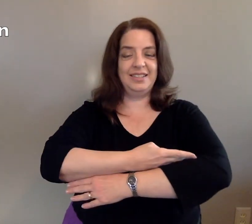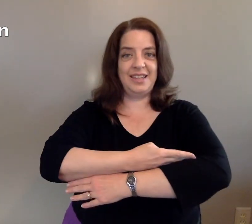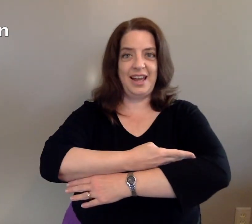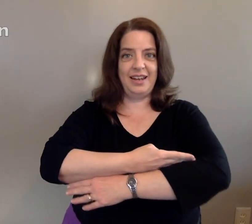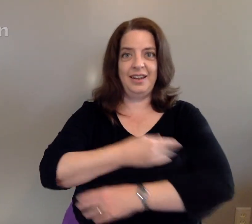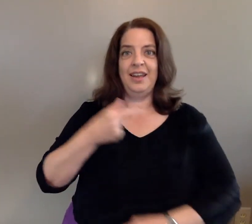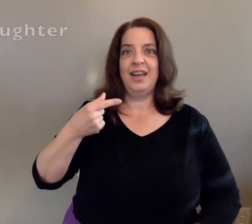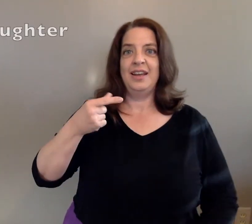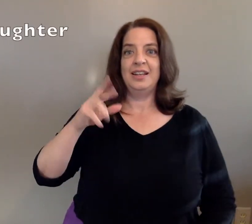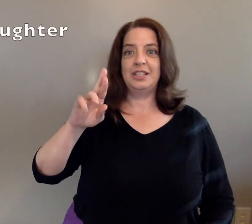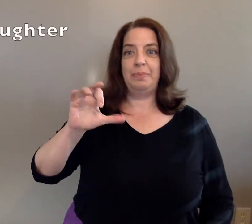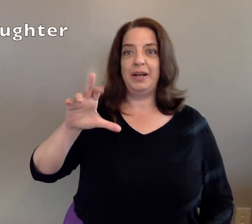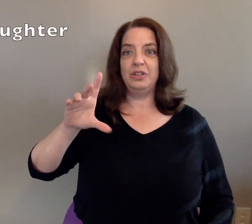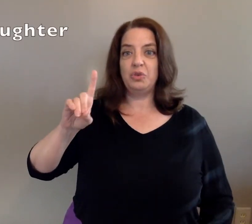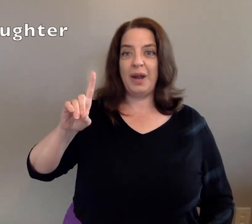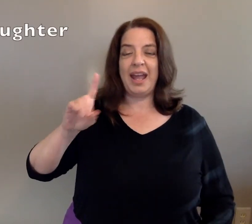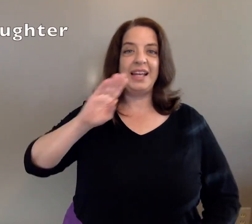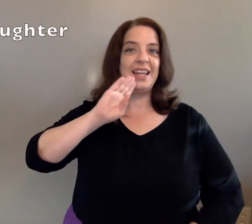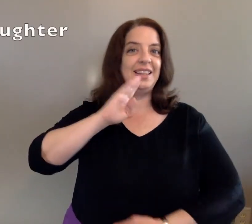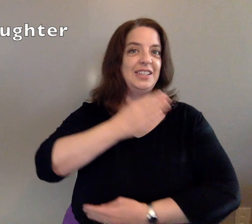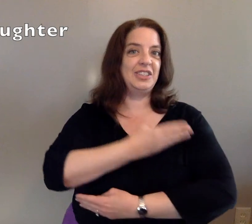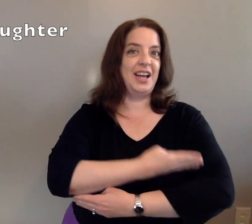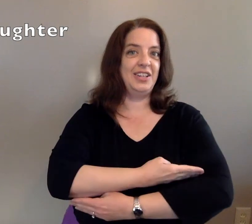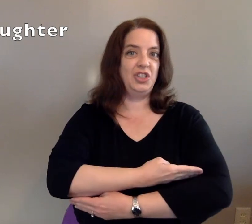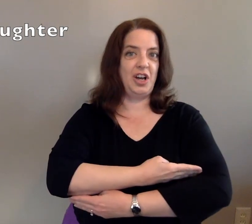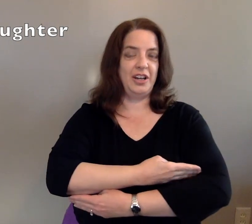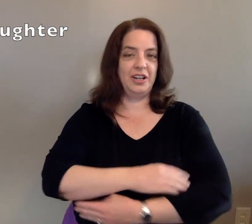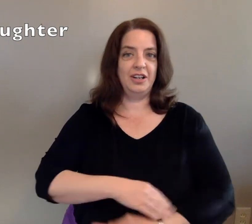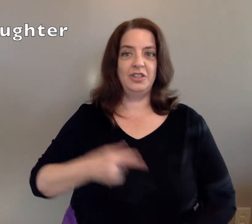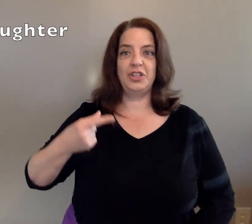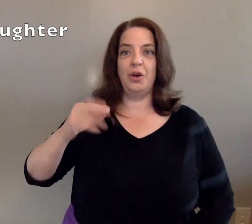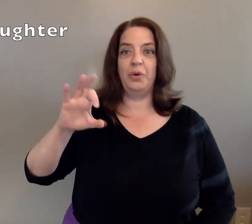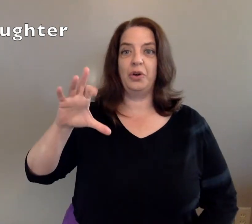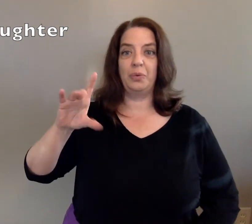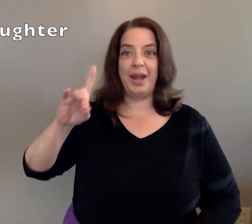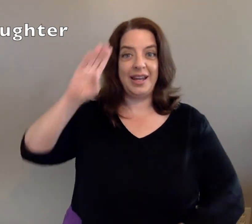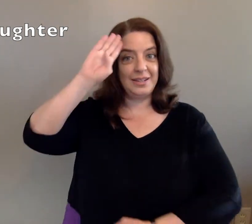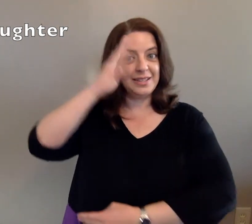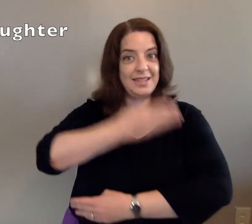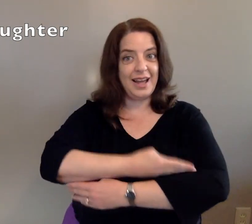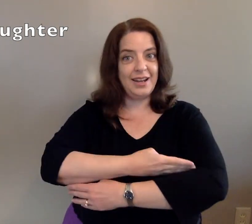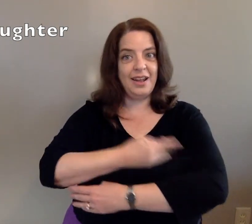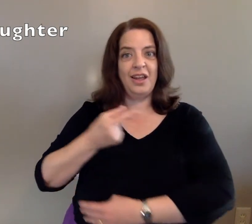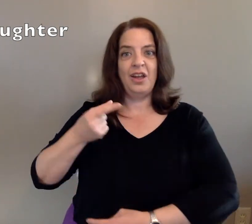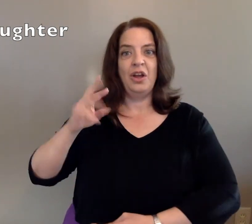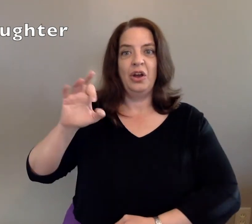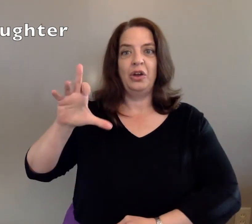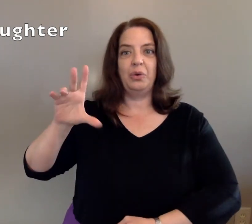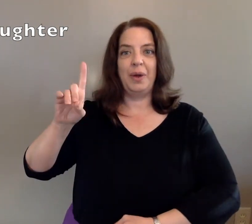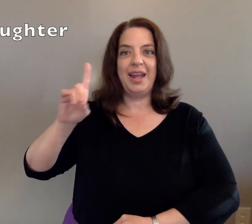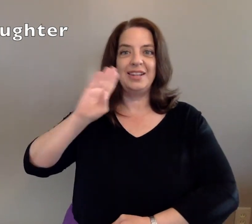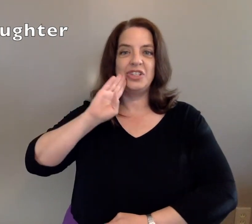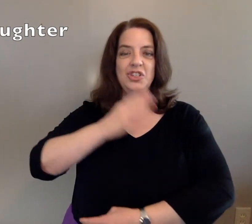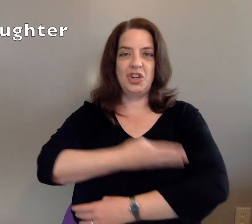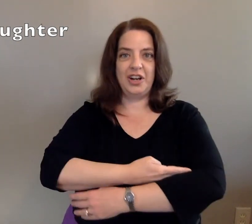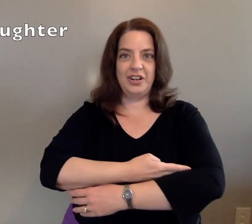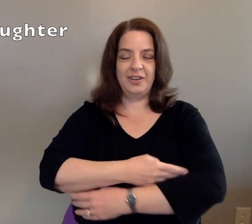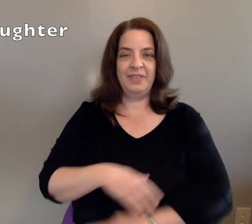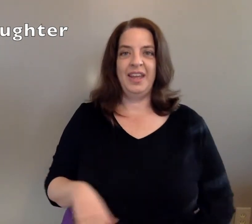son. Spell grand and then sign daughter. So grandson, granddaughter.